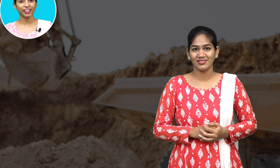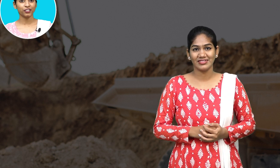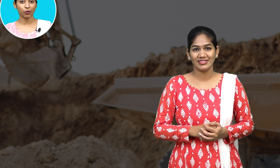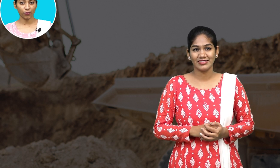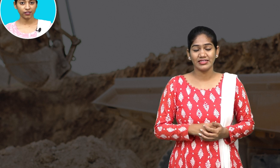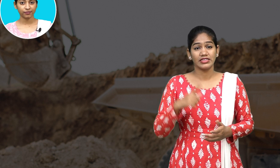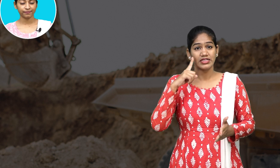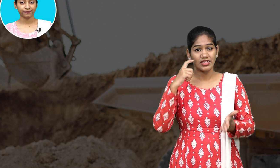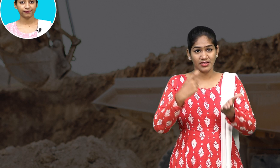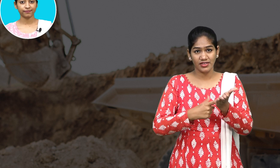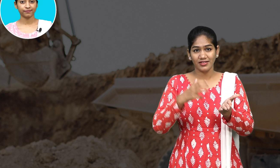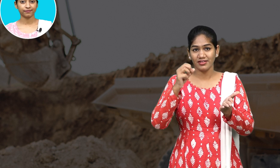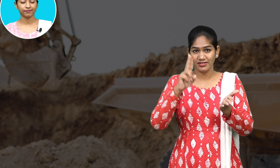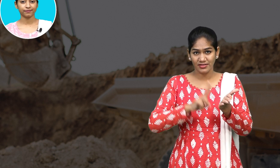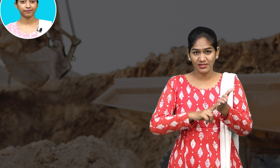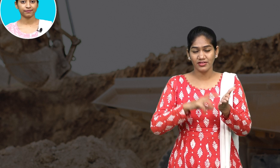iron ore,